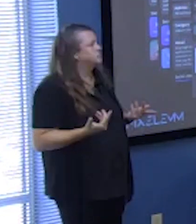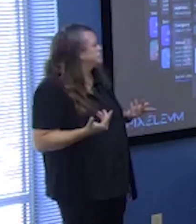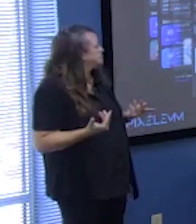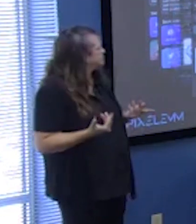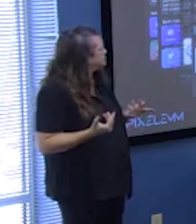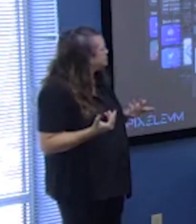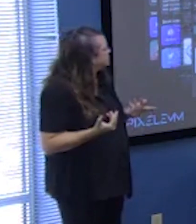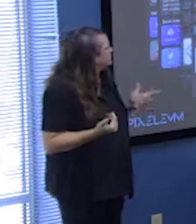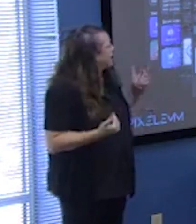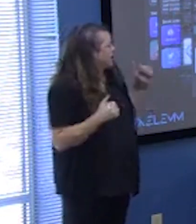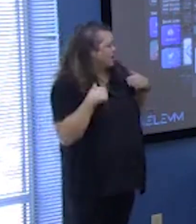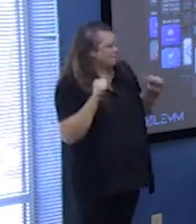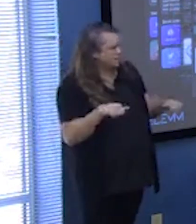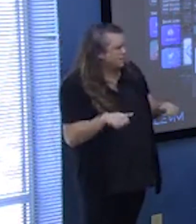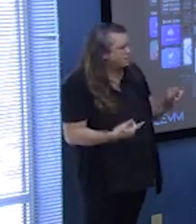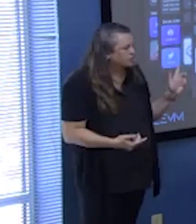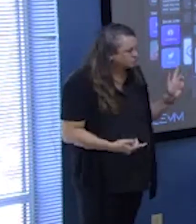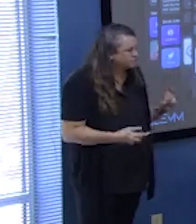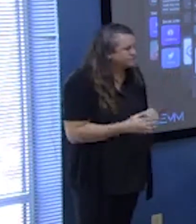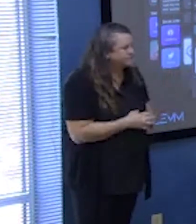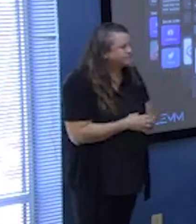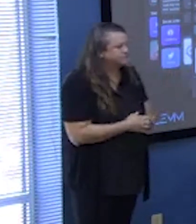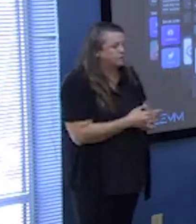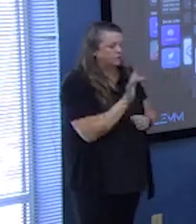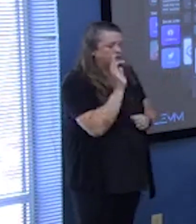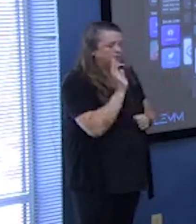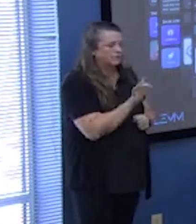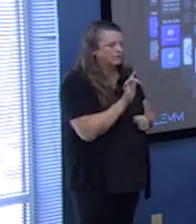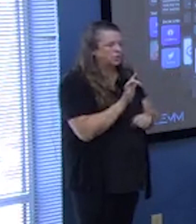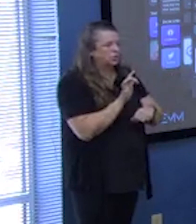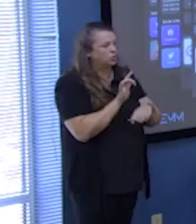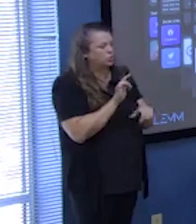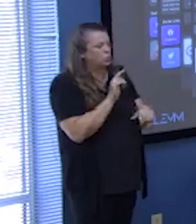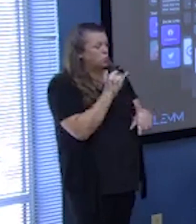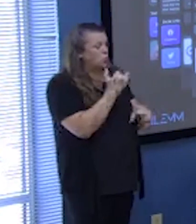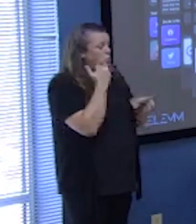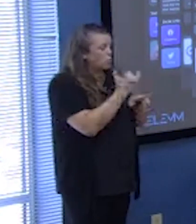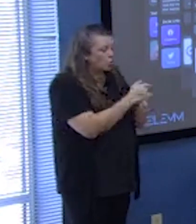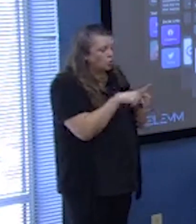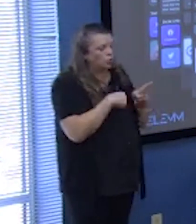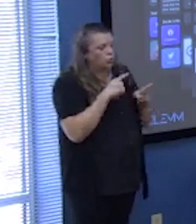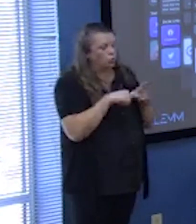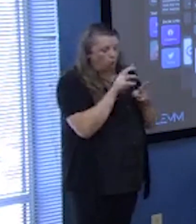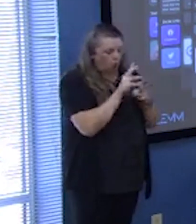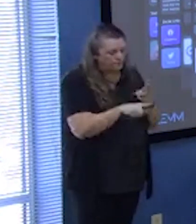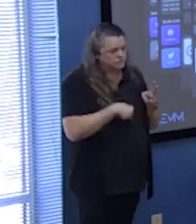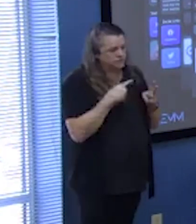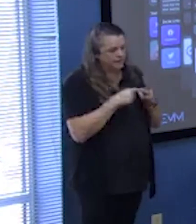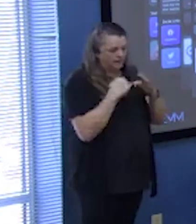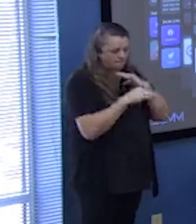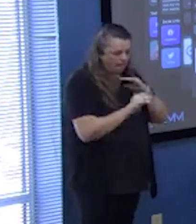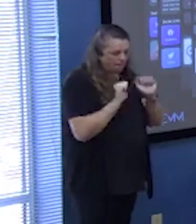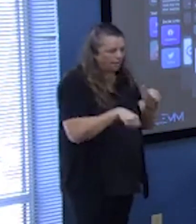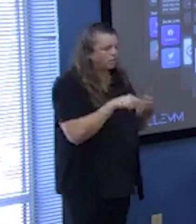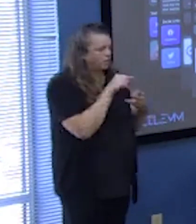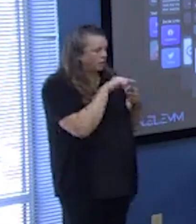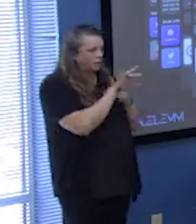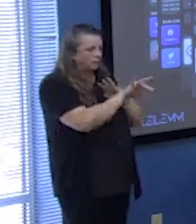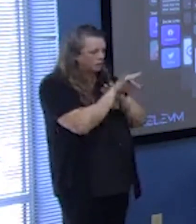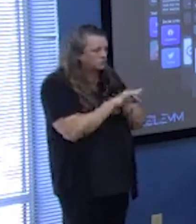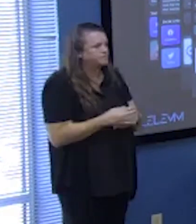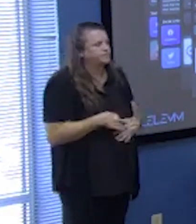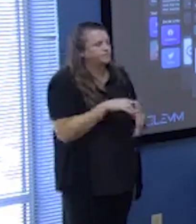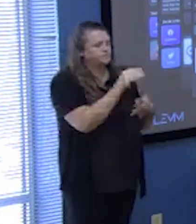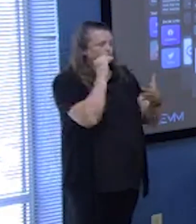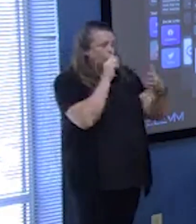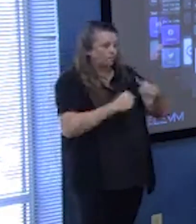literally have that capability. They can, in one click, call website or email, go to their address, see what category they live in, learn